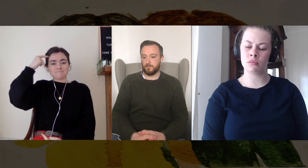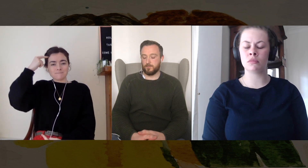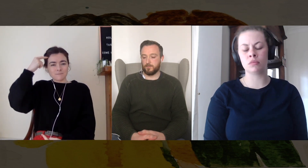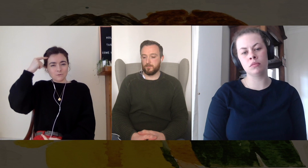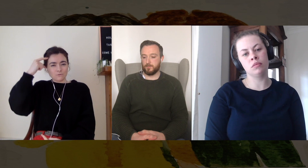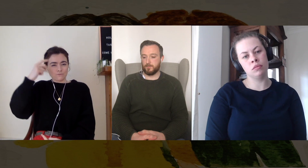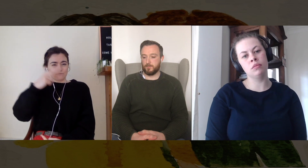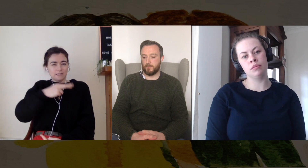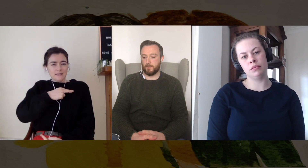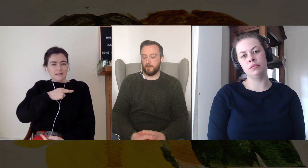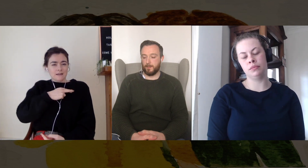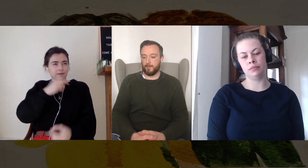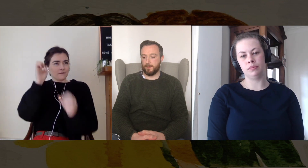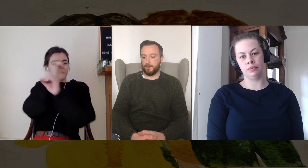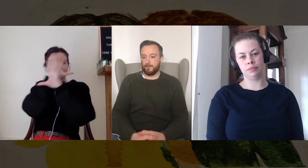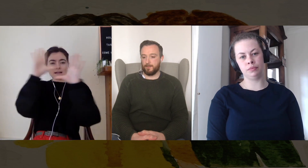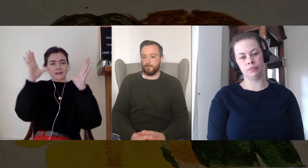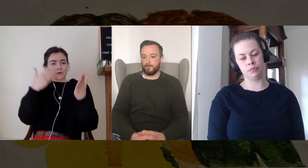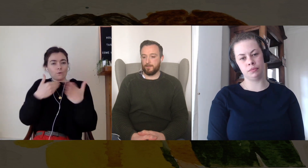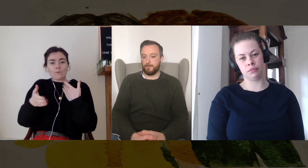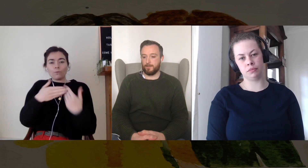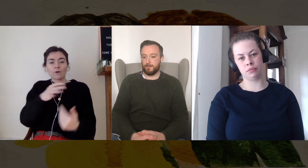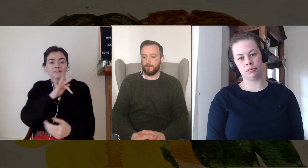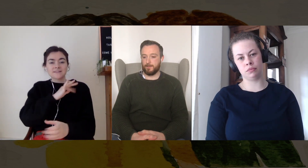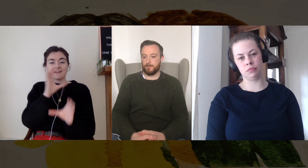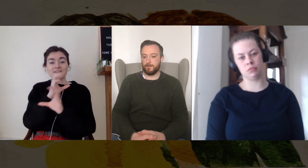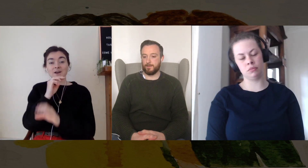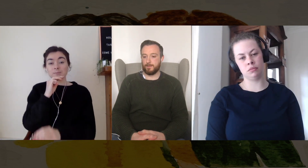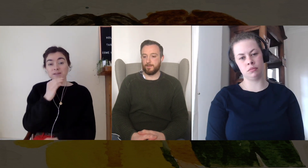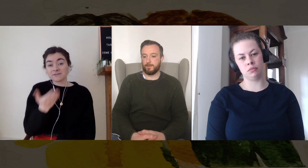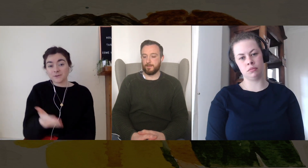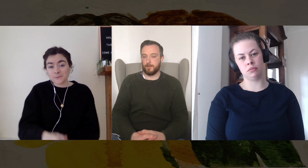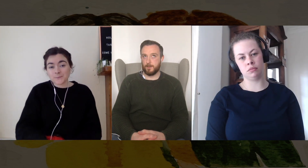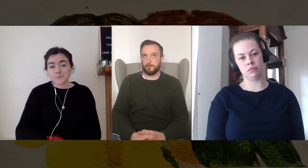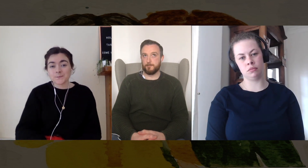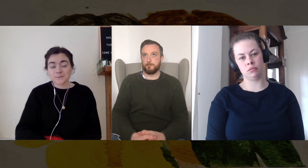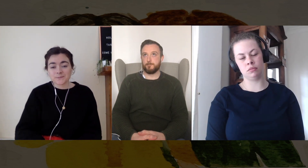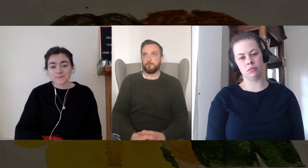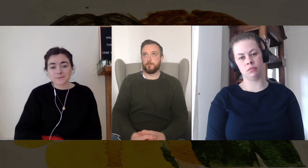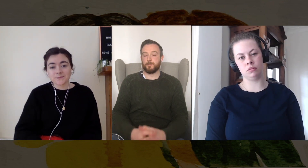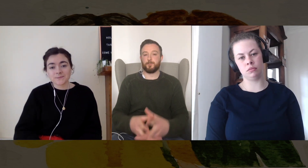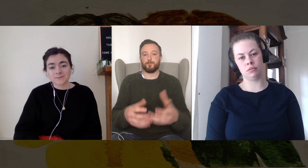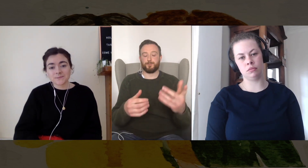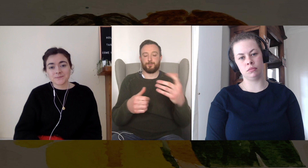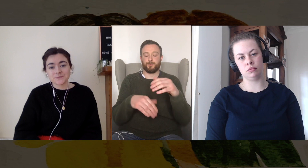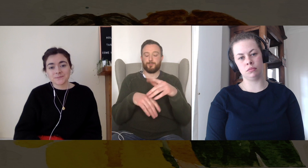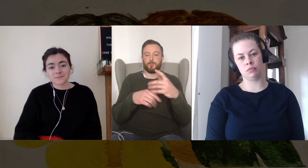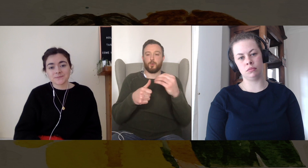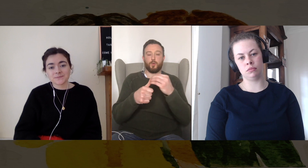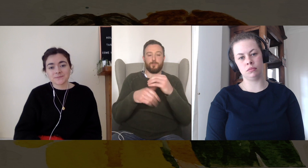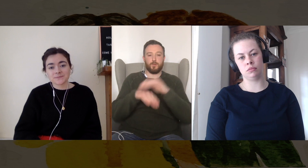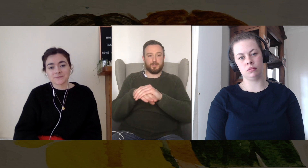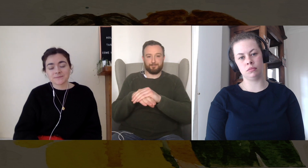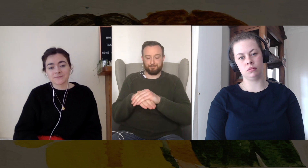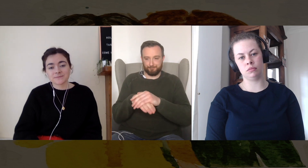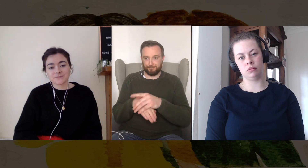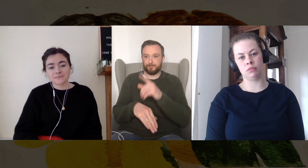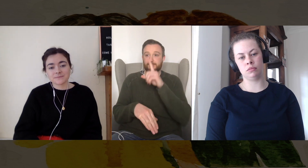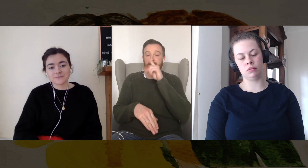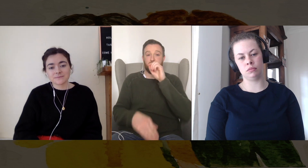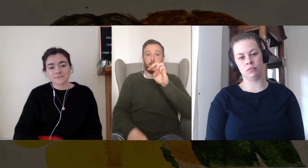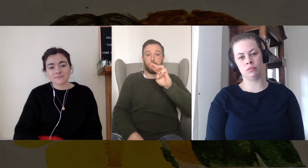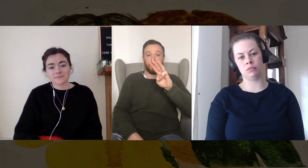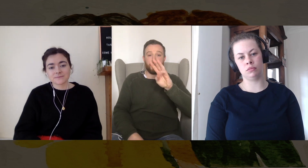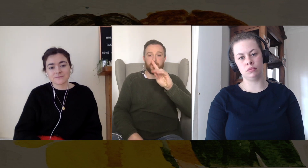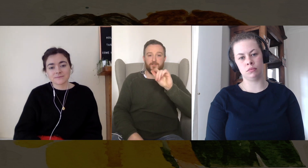that kind of started a domino effect. Yeah. Is there anything else you'd like to add as it comes to experiences that really kind of impacted you or